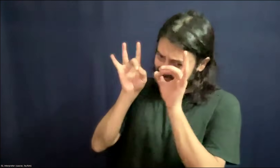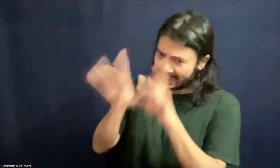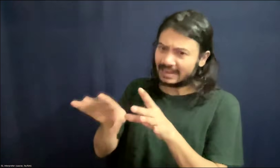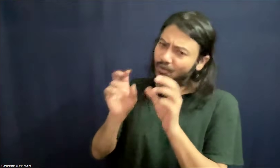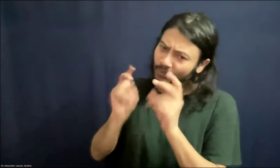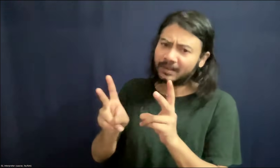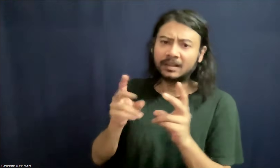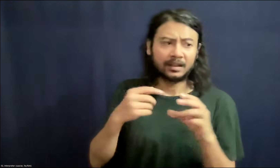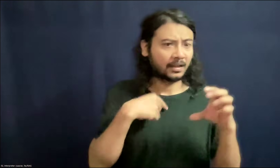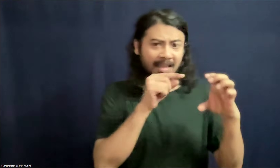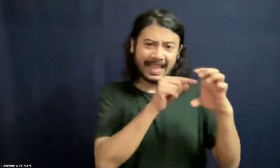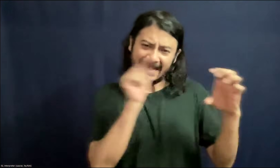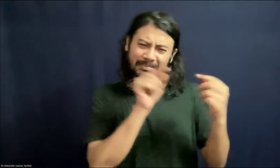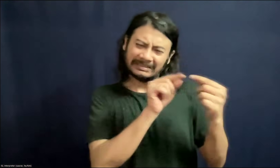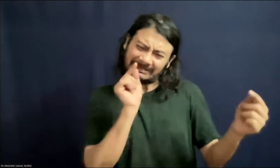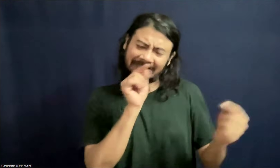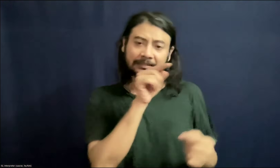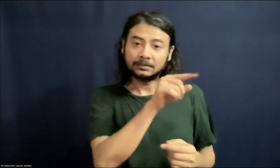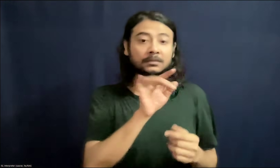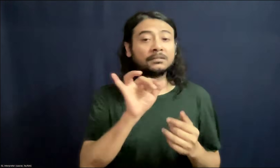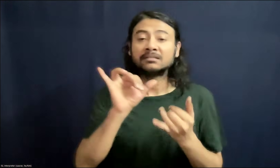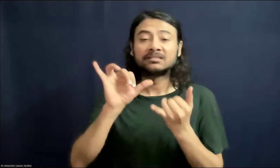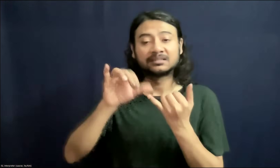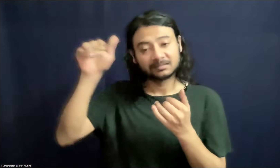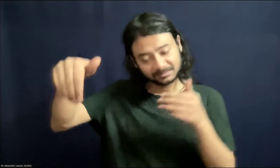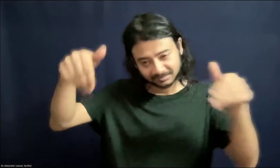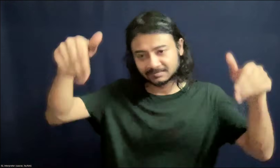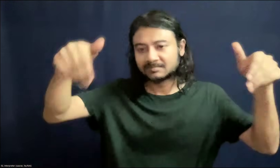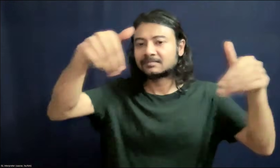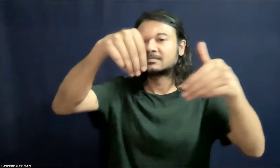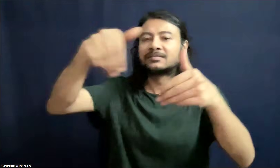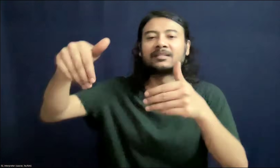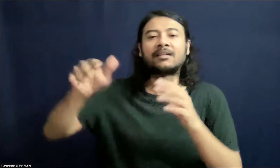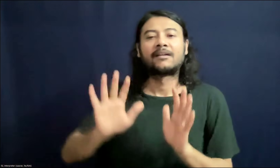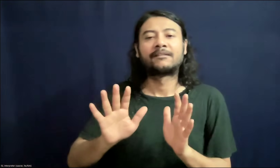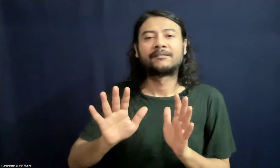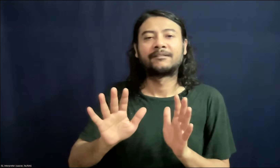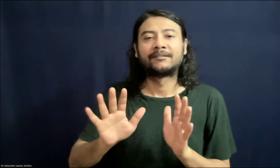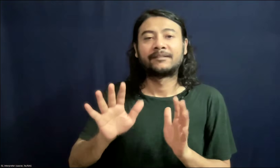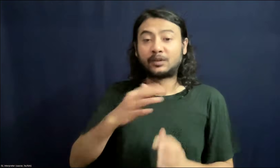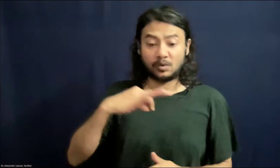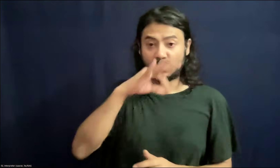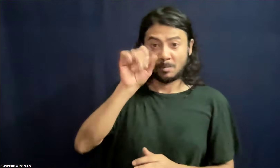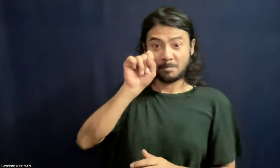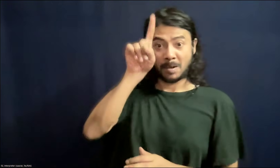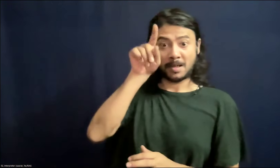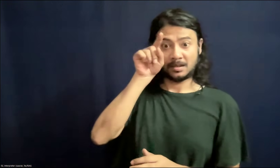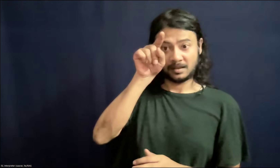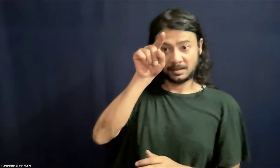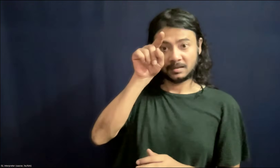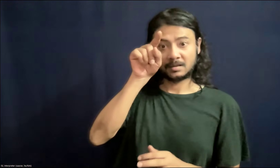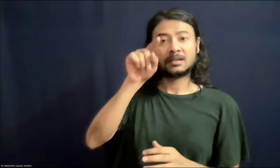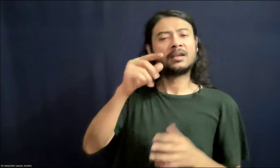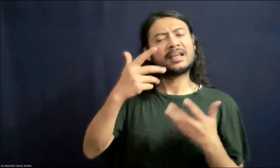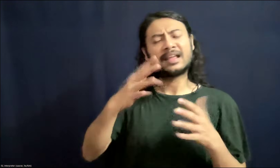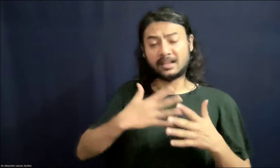to. So Paramatma is there staying within the hearts of all living entities. I mean, I think we have already